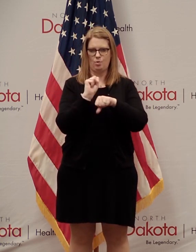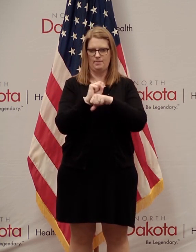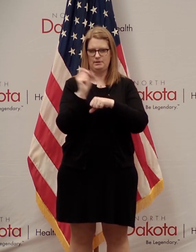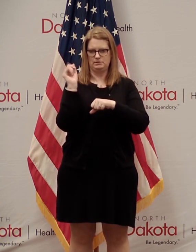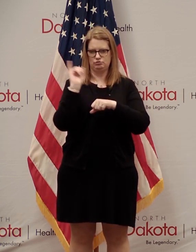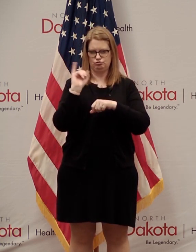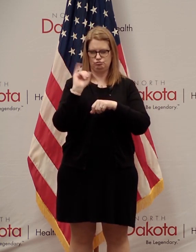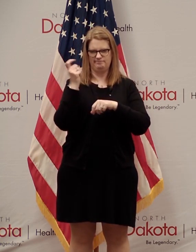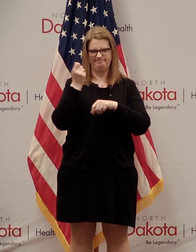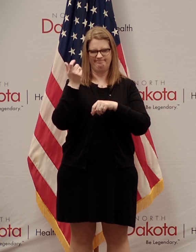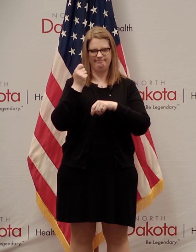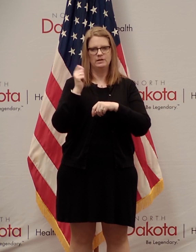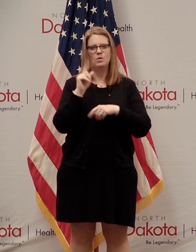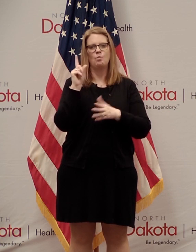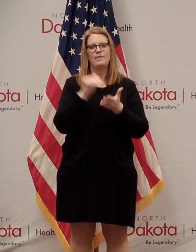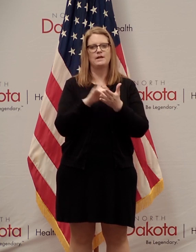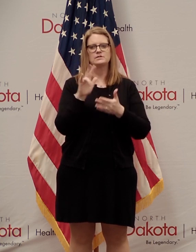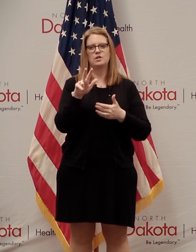came through